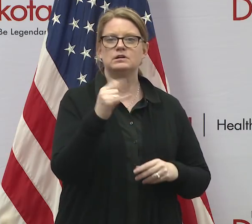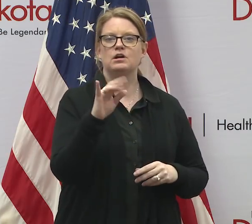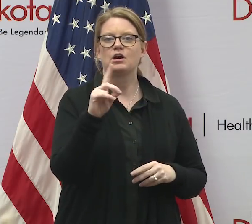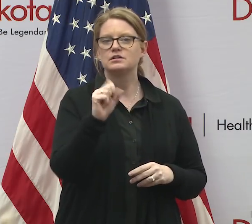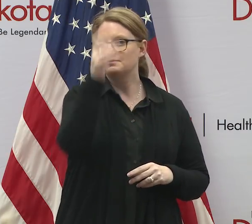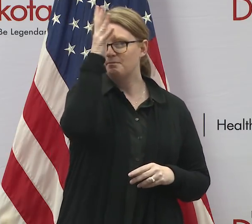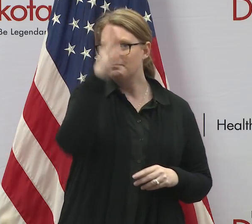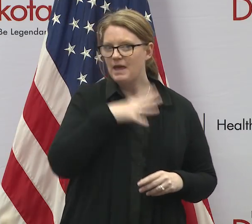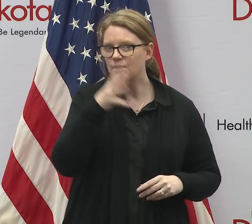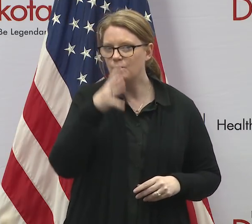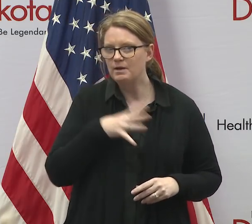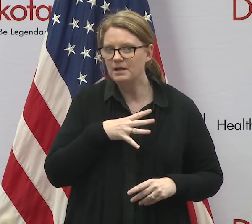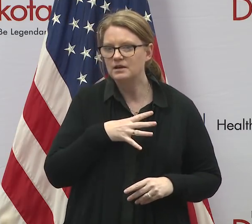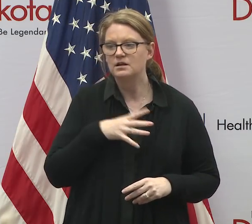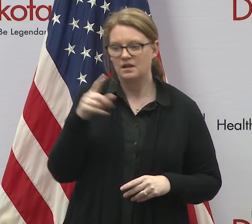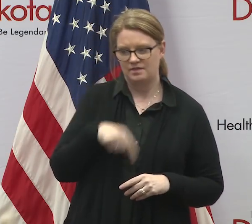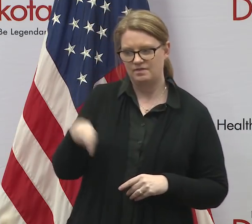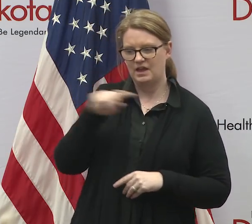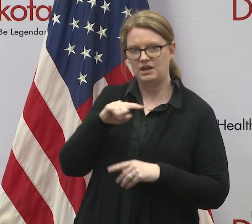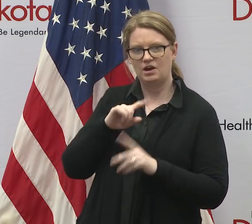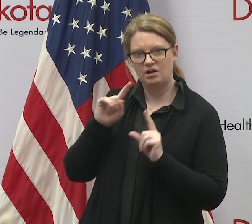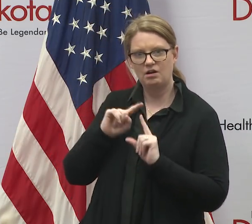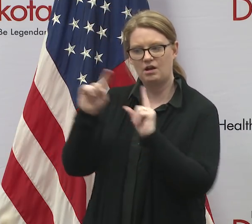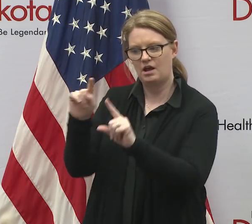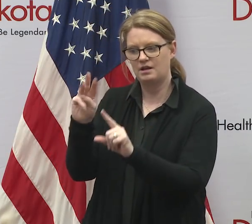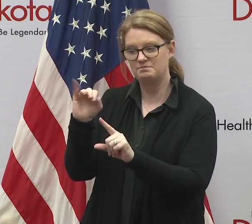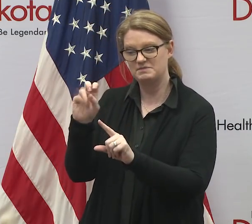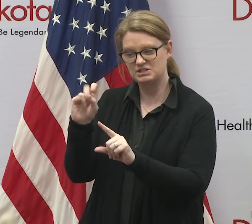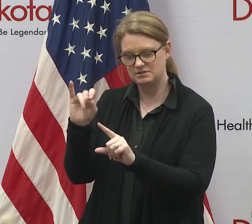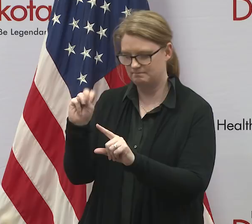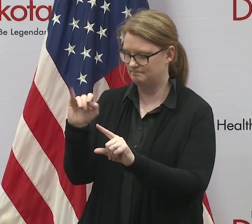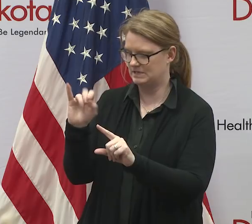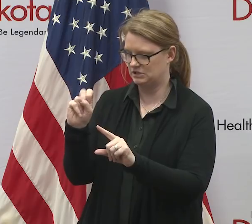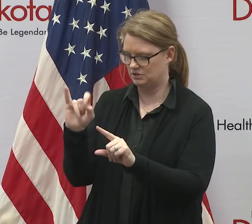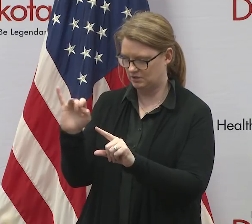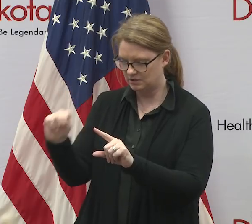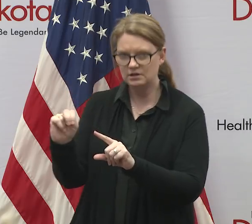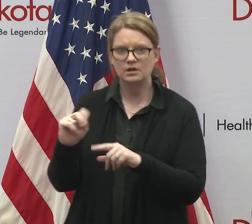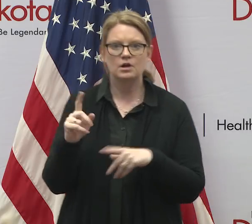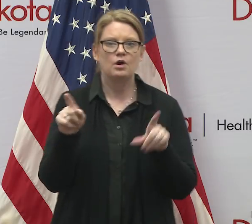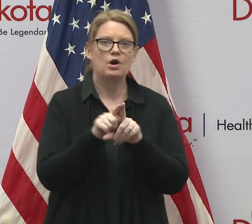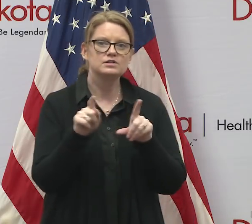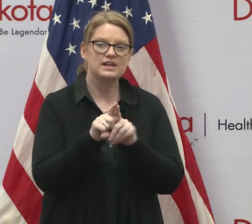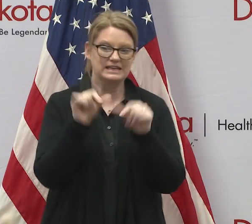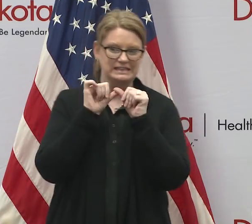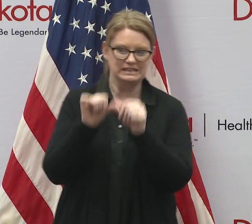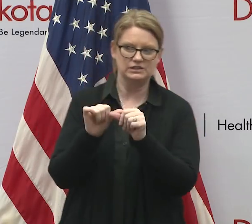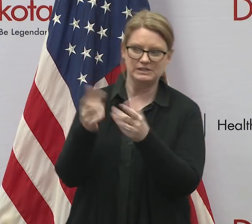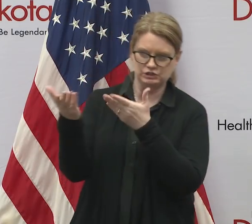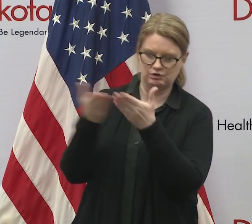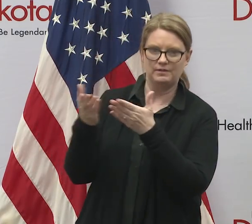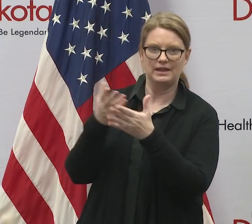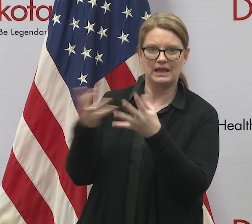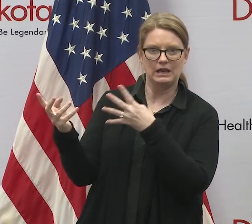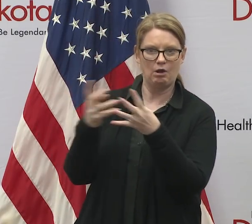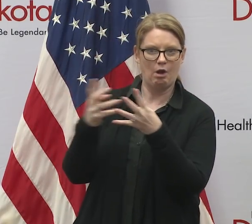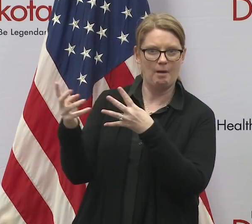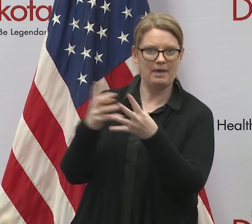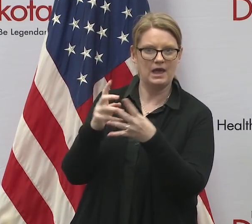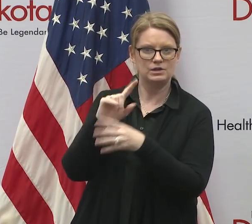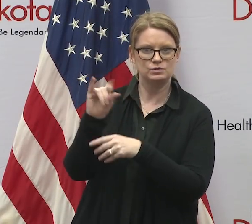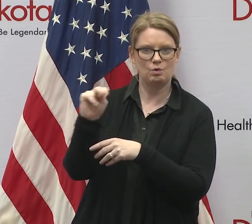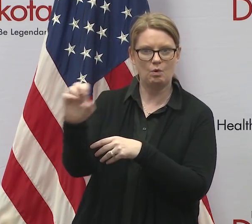serving on missions. We've had Guards, men and women serving continuously in combat zones since the USS Cole.